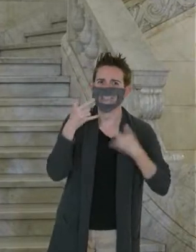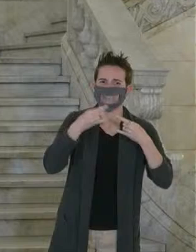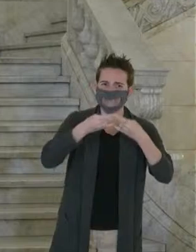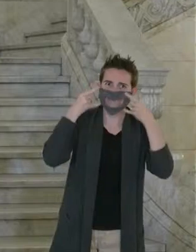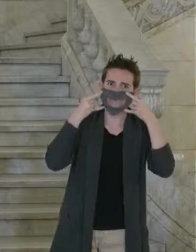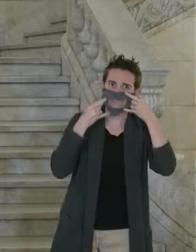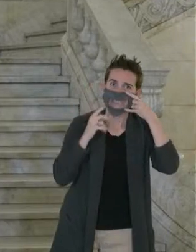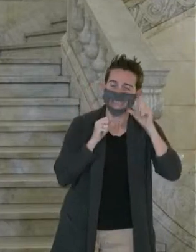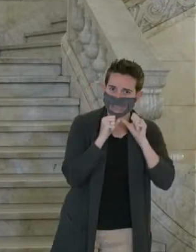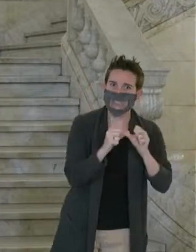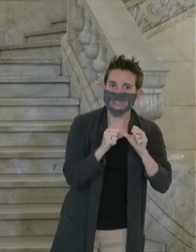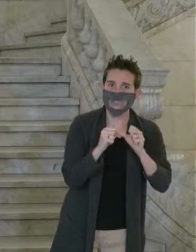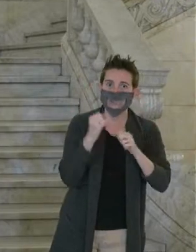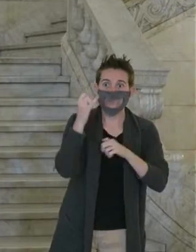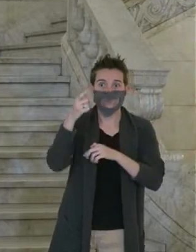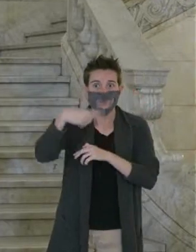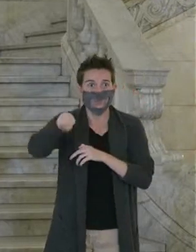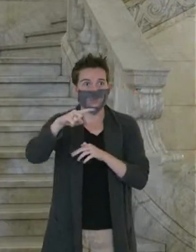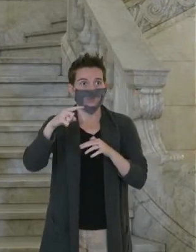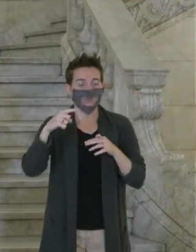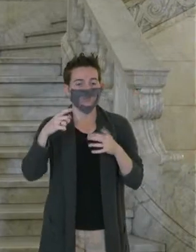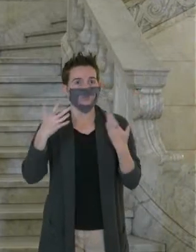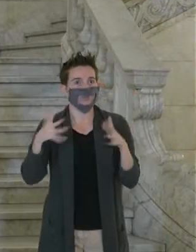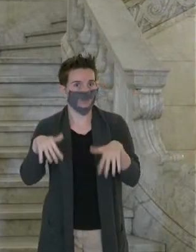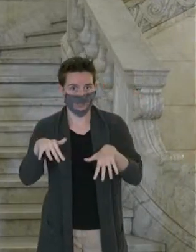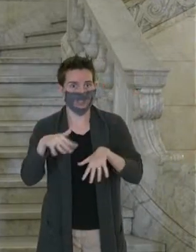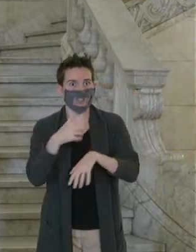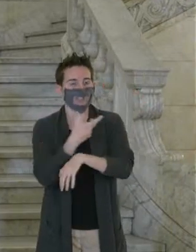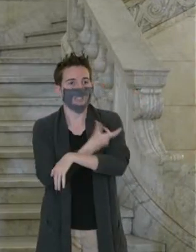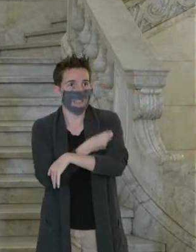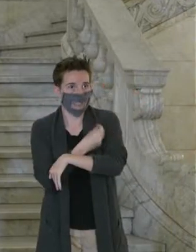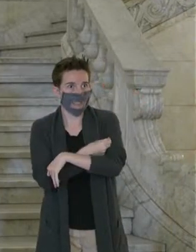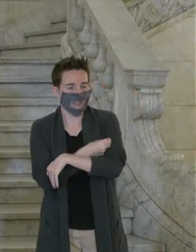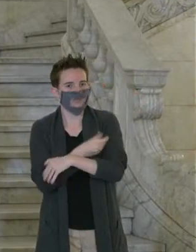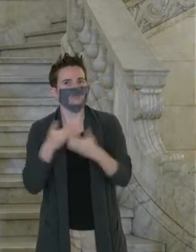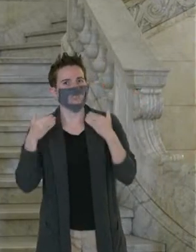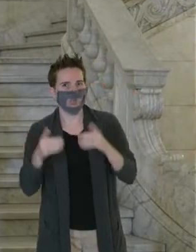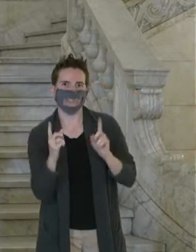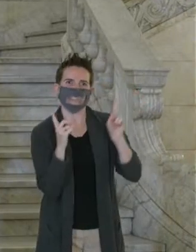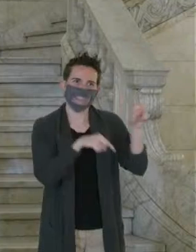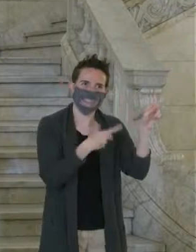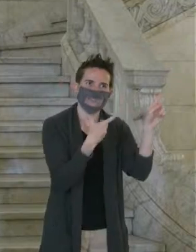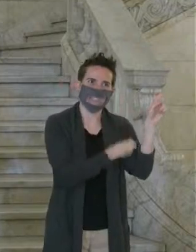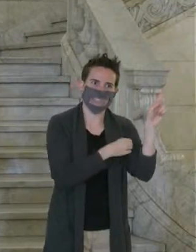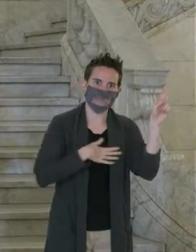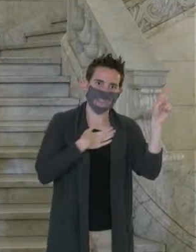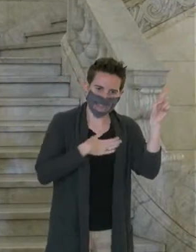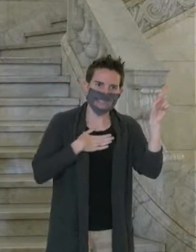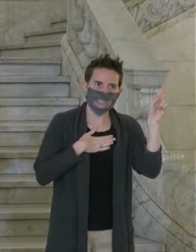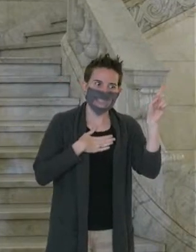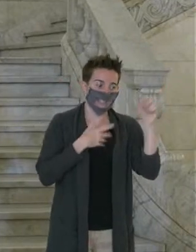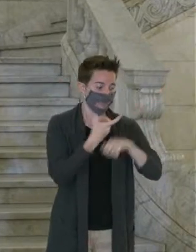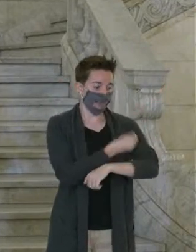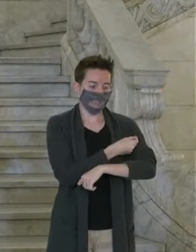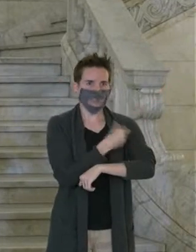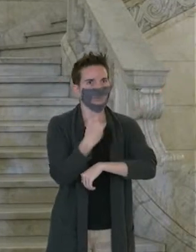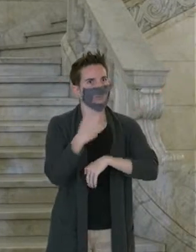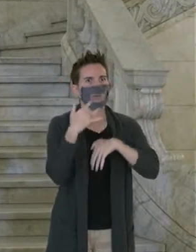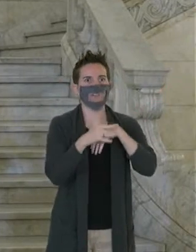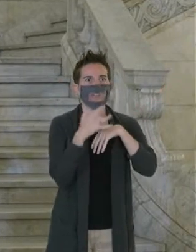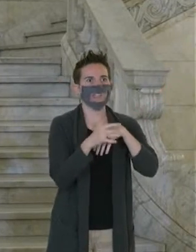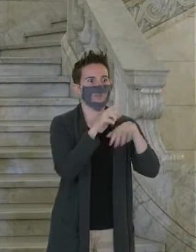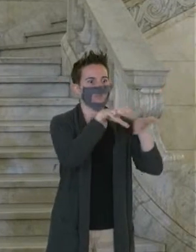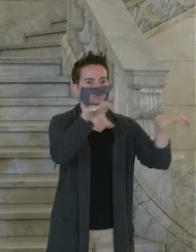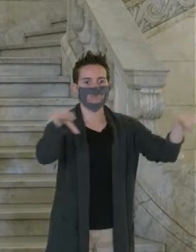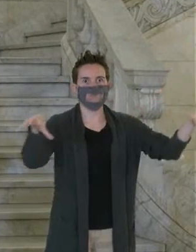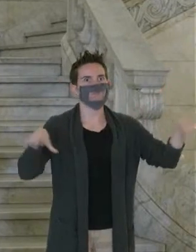For those of you who have not gotten vaccinated, we encourage you to do so. Vaccines are widely available throughout